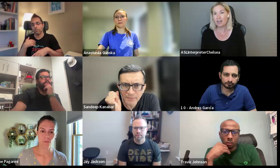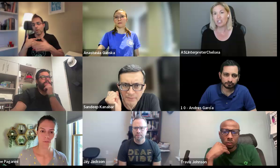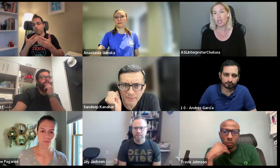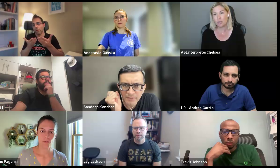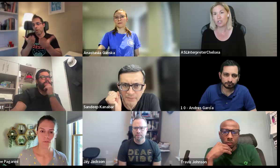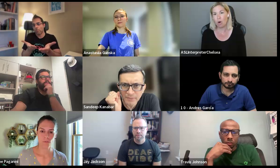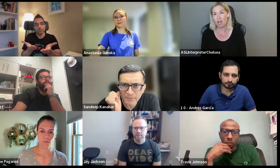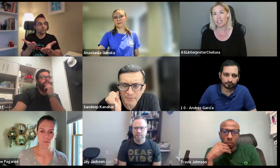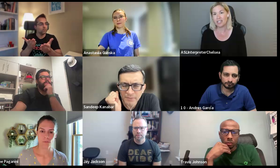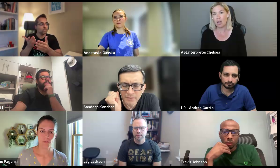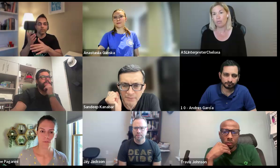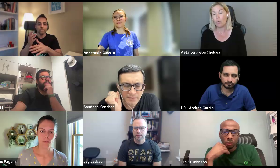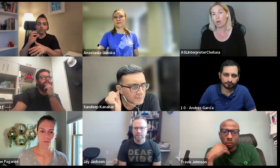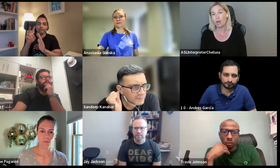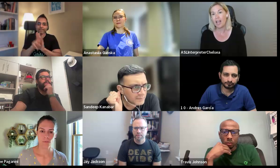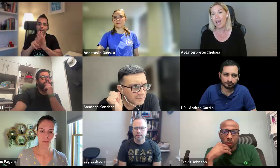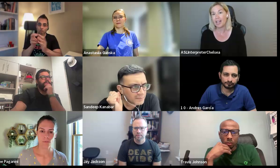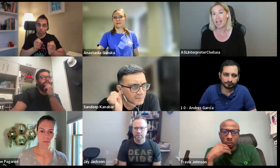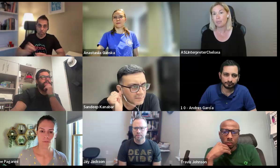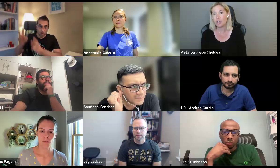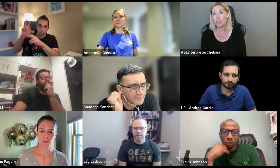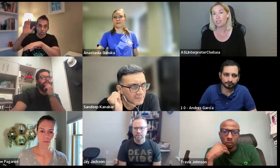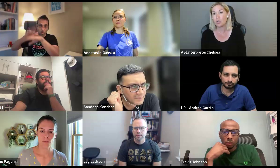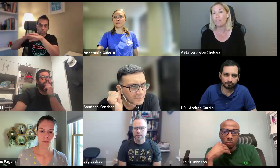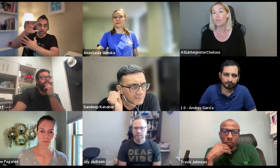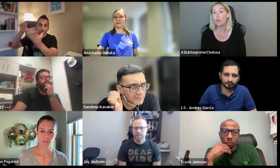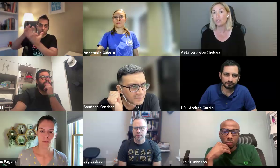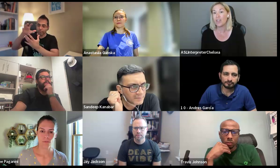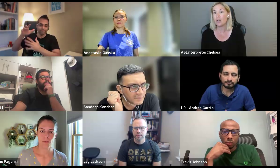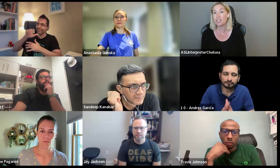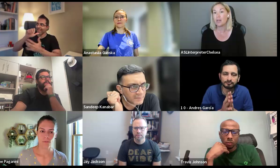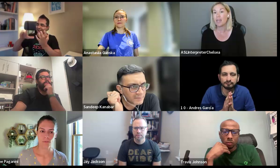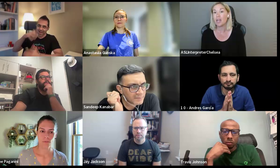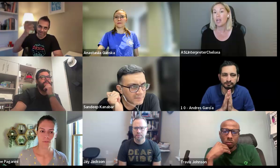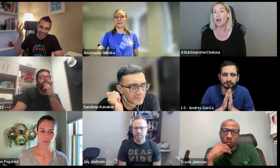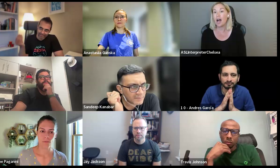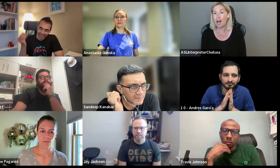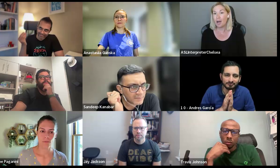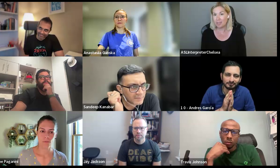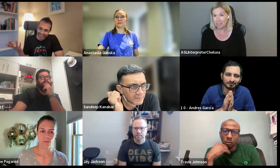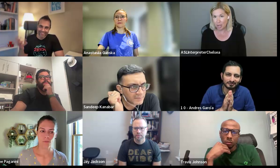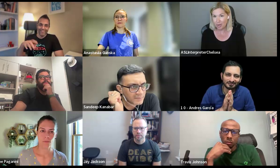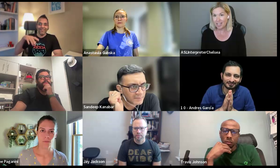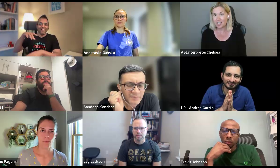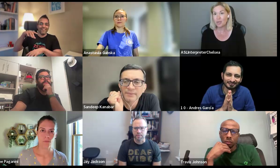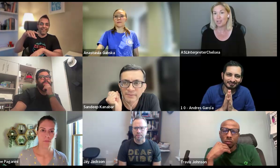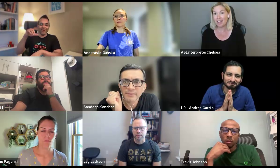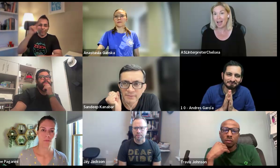kind of slows the process down for adding captions. So if those videos can be uploaded to the